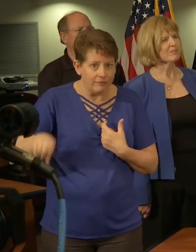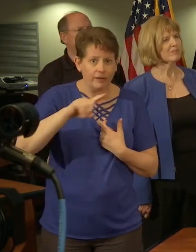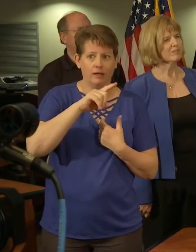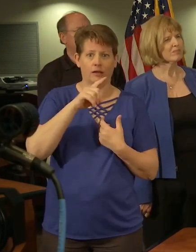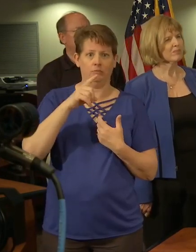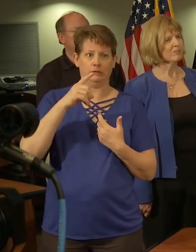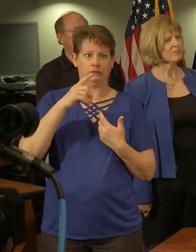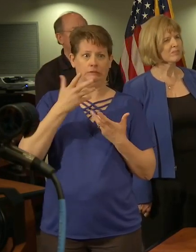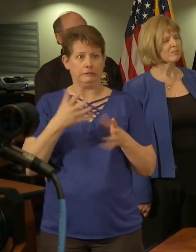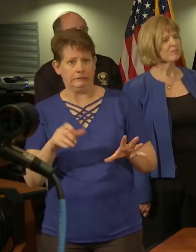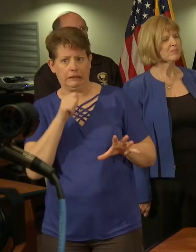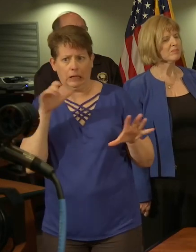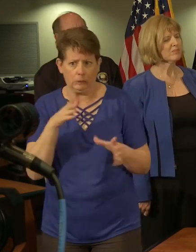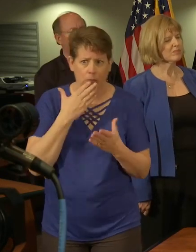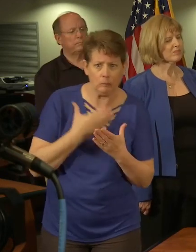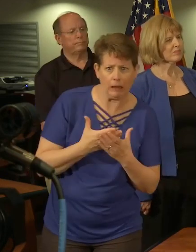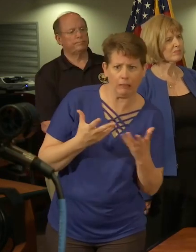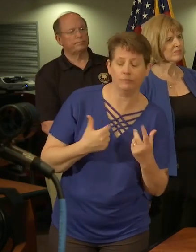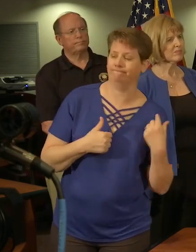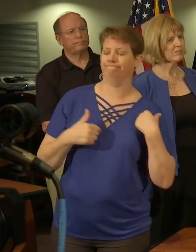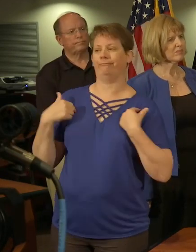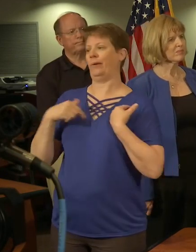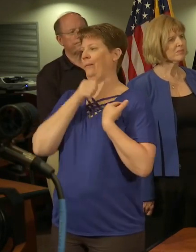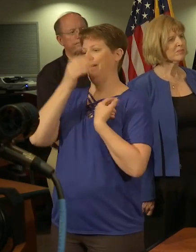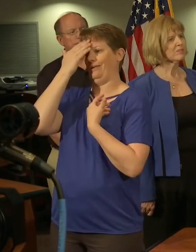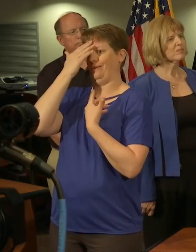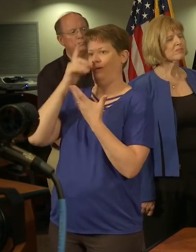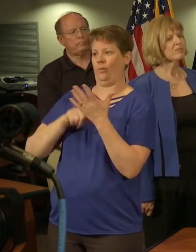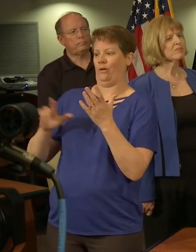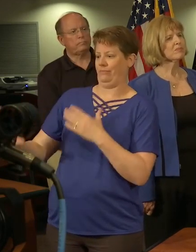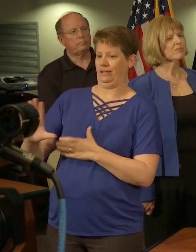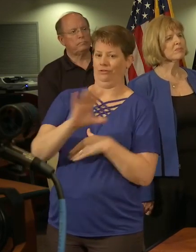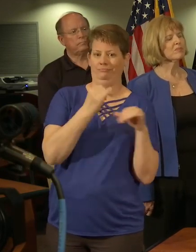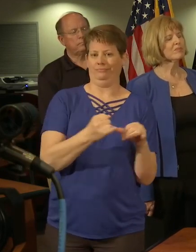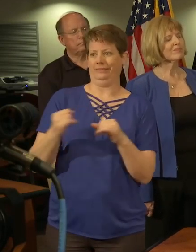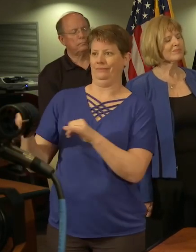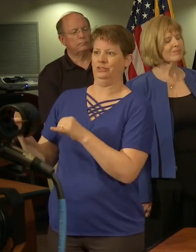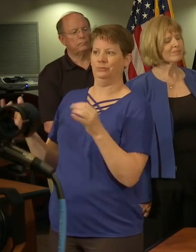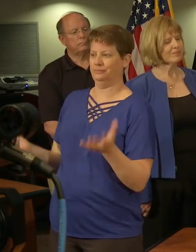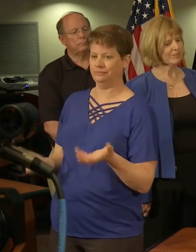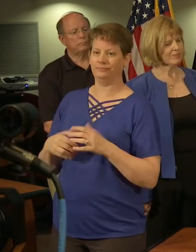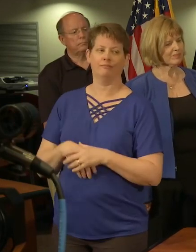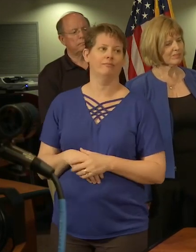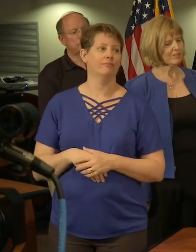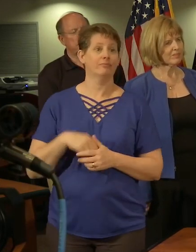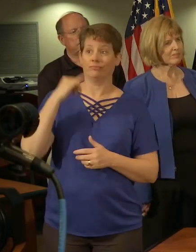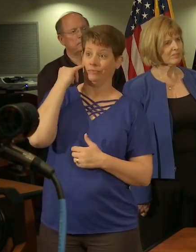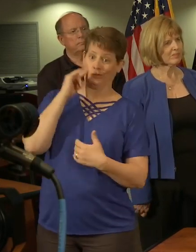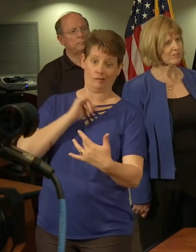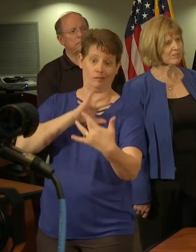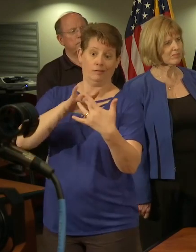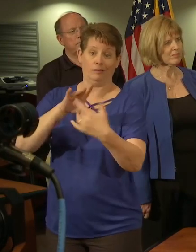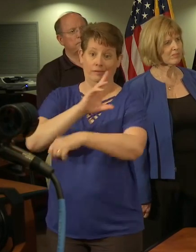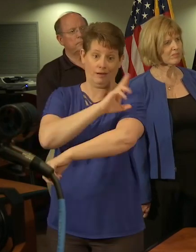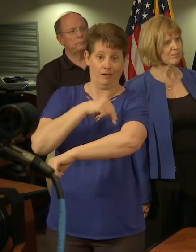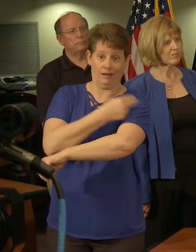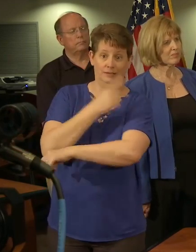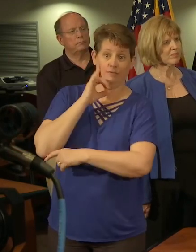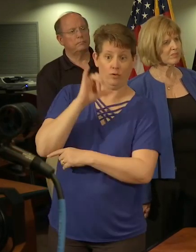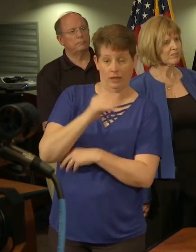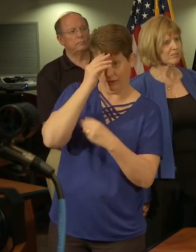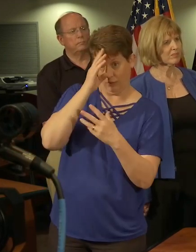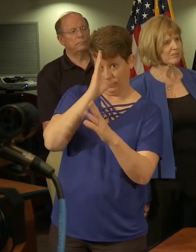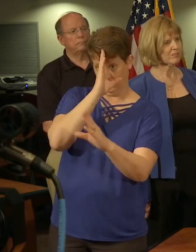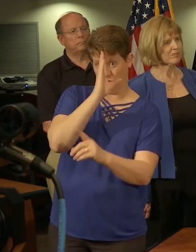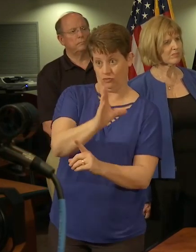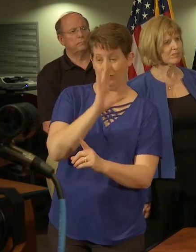or not on the upswing? We don't follow the conditions of individuals, and that if you were to contact a hospital and ask for that information directly,